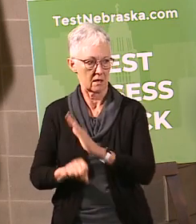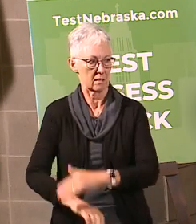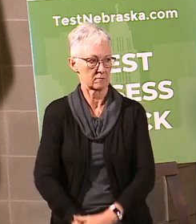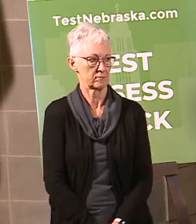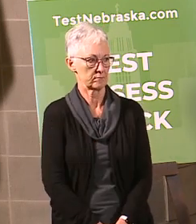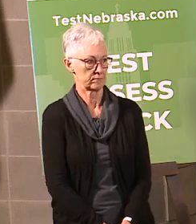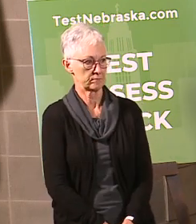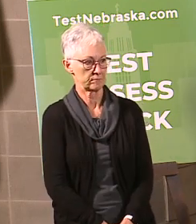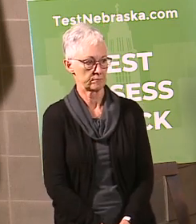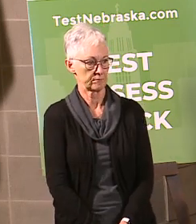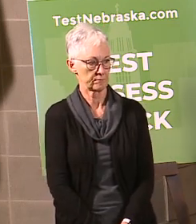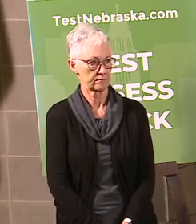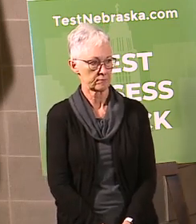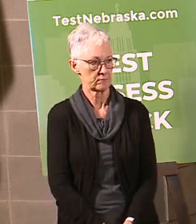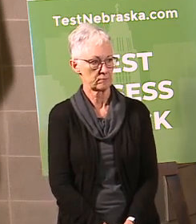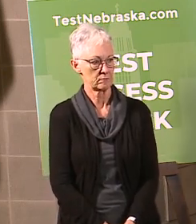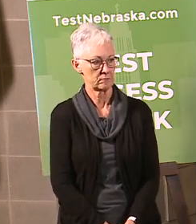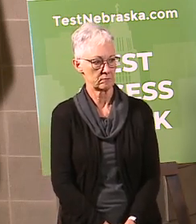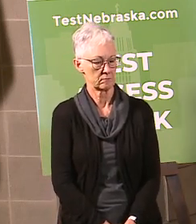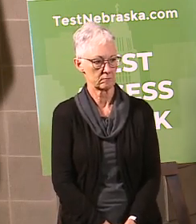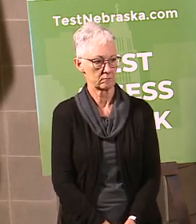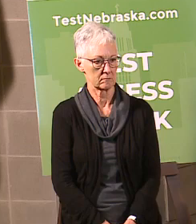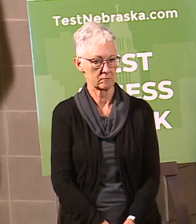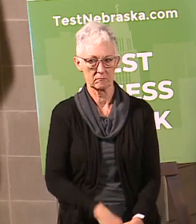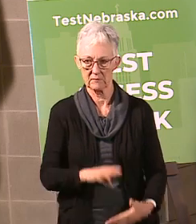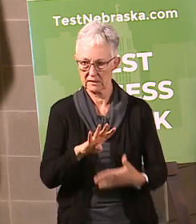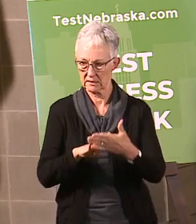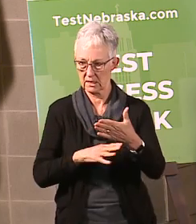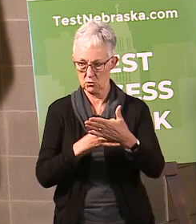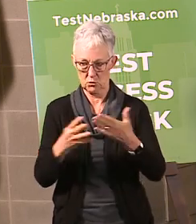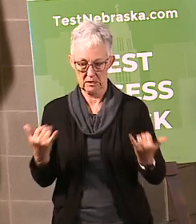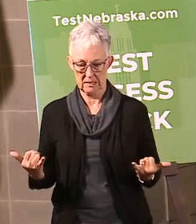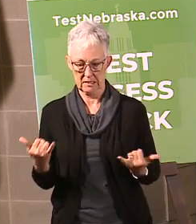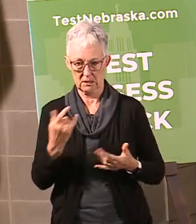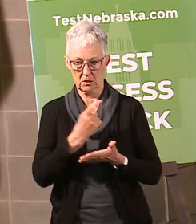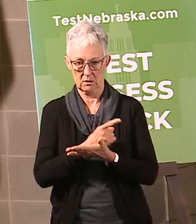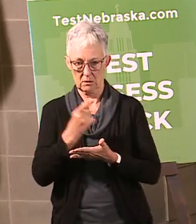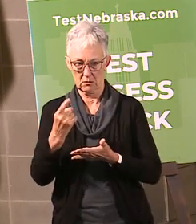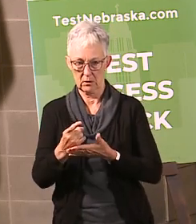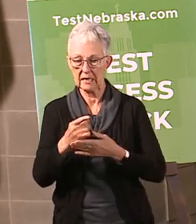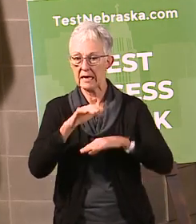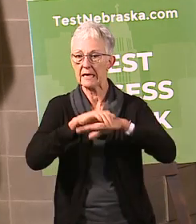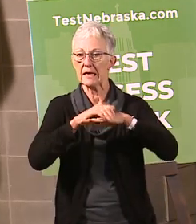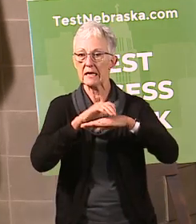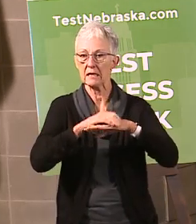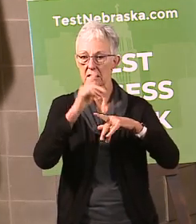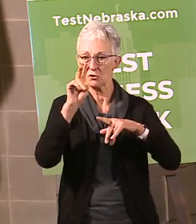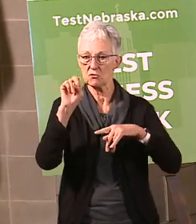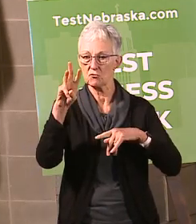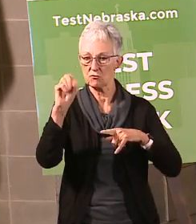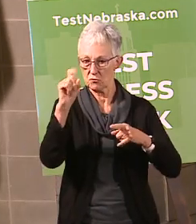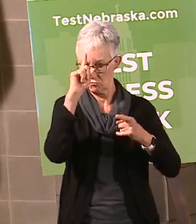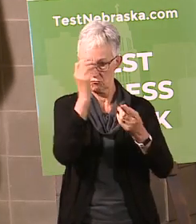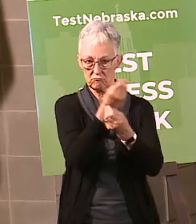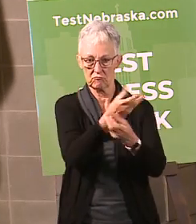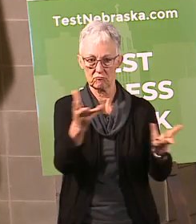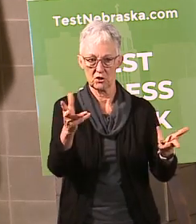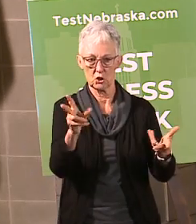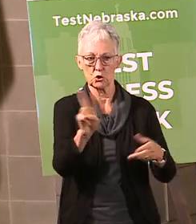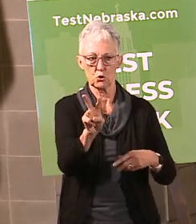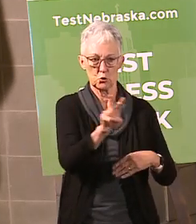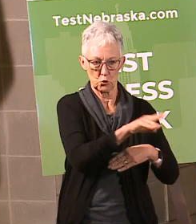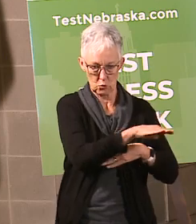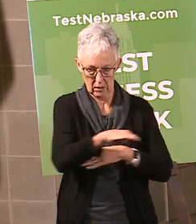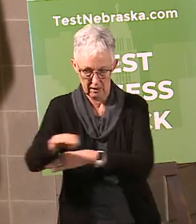Okay, then we've got just the schedule for this week. English briefings each day at 2 o'clock Central Time. Spanish